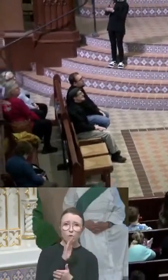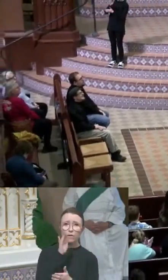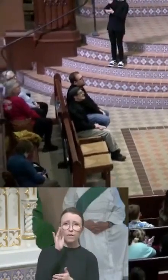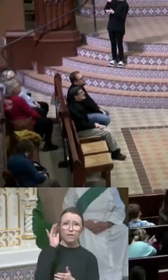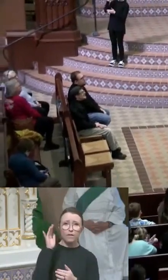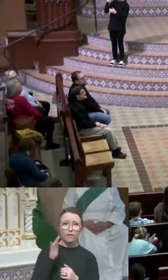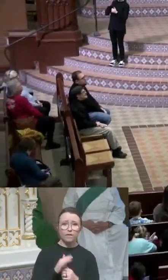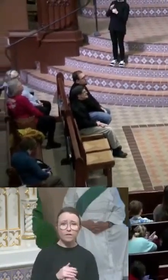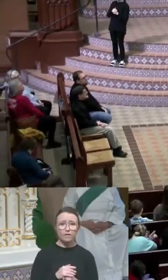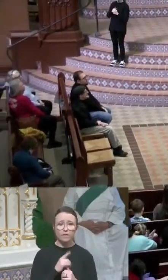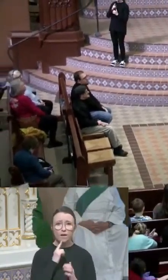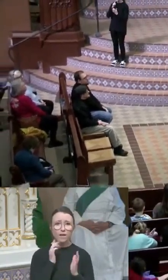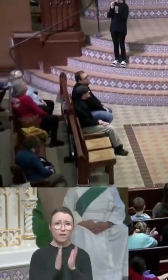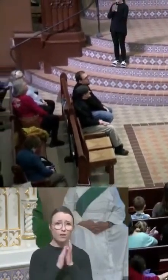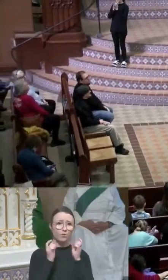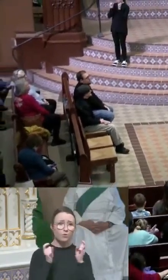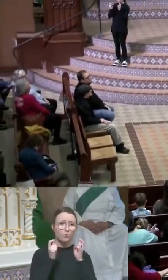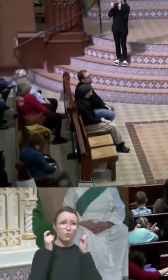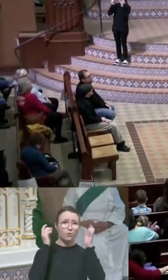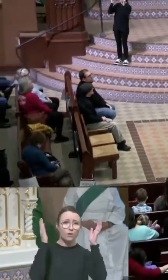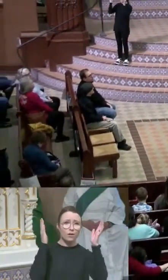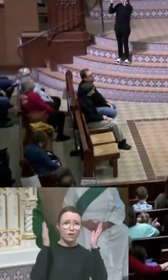Hallelujah, amen.